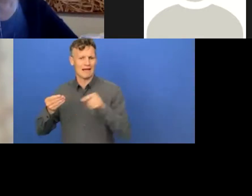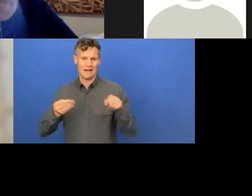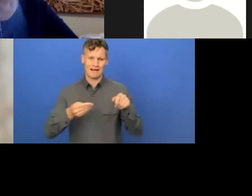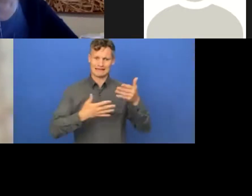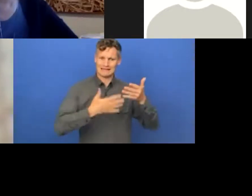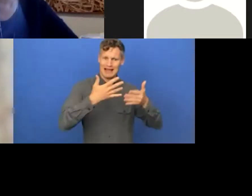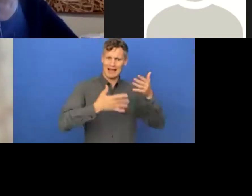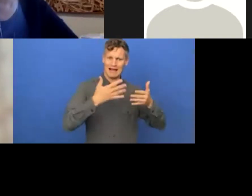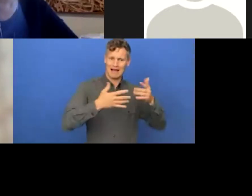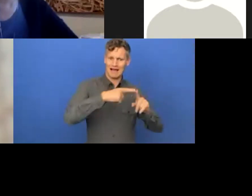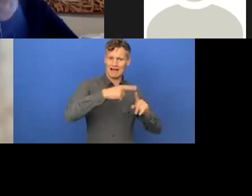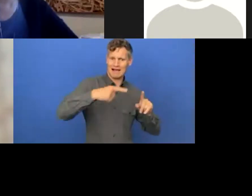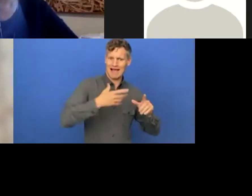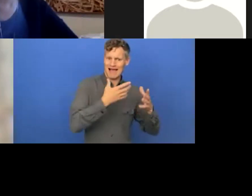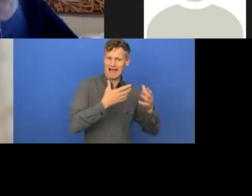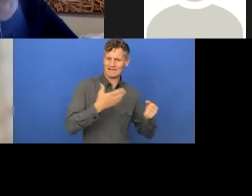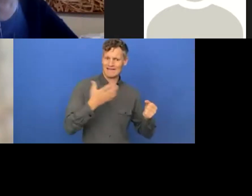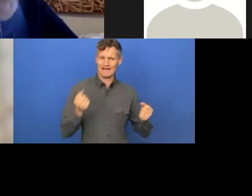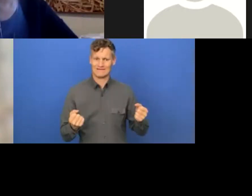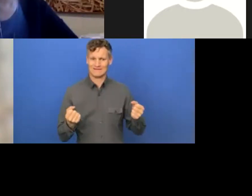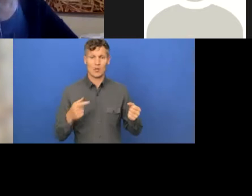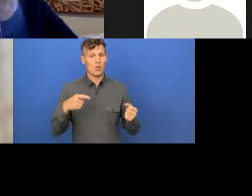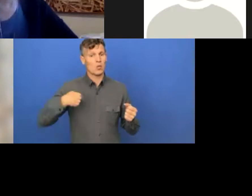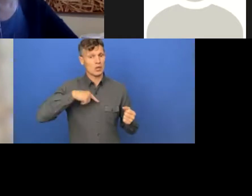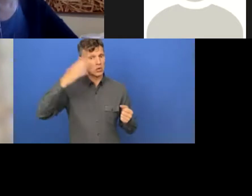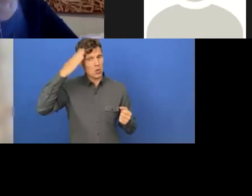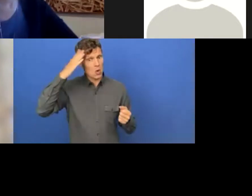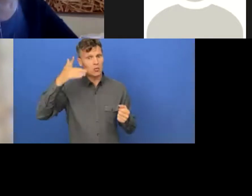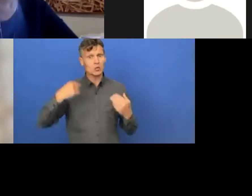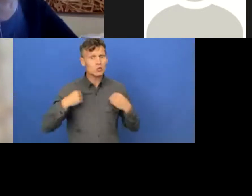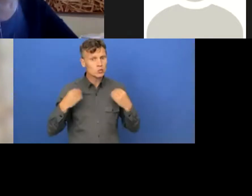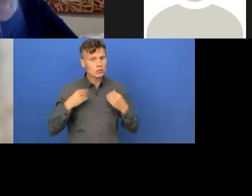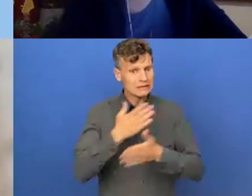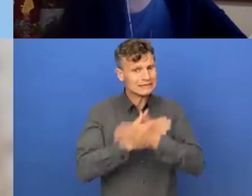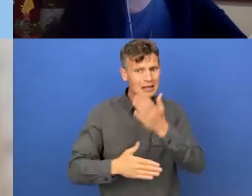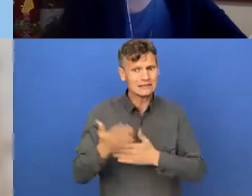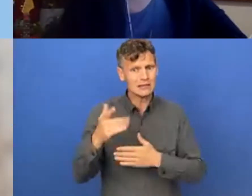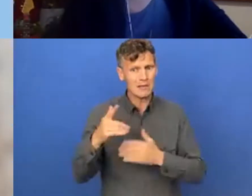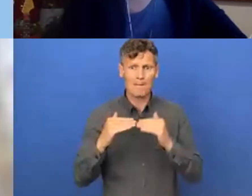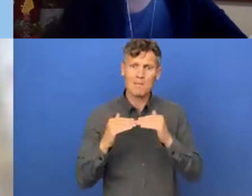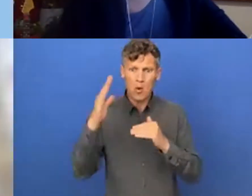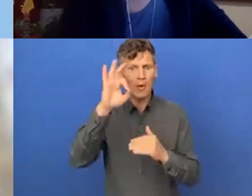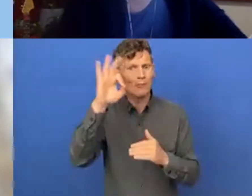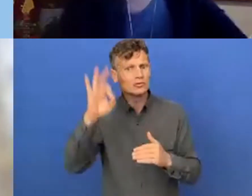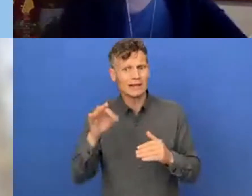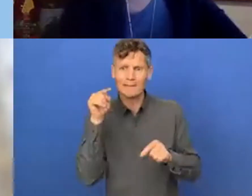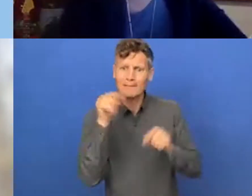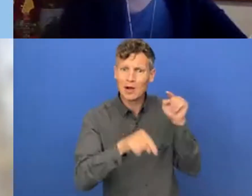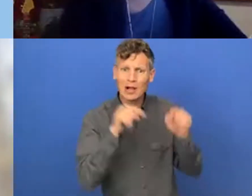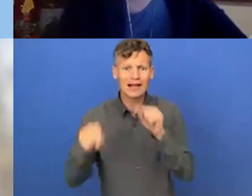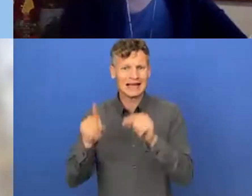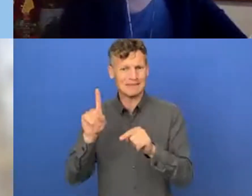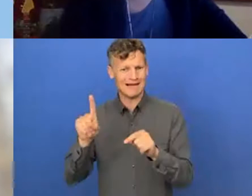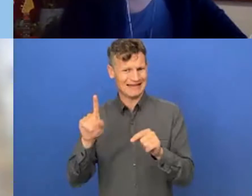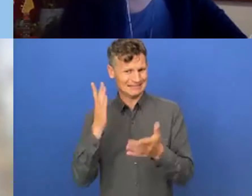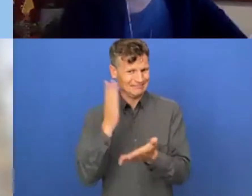know that youth with disabilities are more likely to be bullied, but what does this mean for someone's lived day-to-day experience? It's